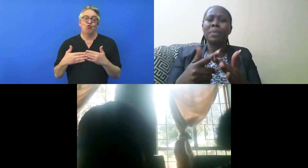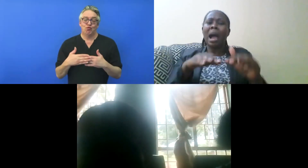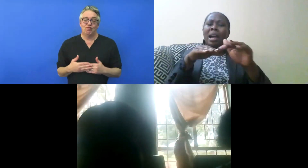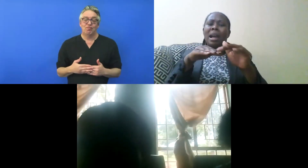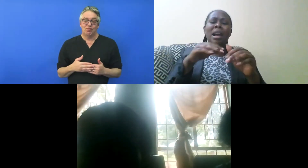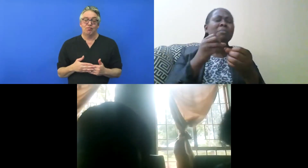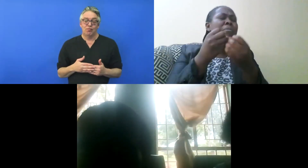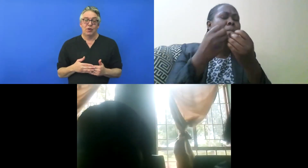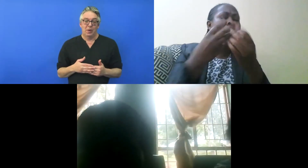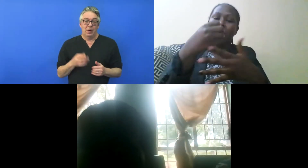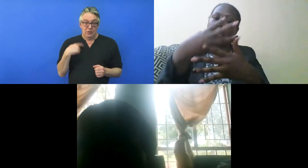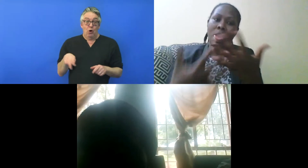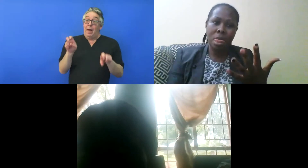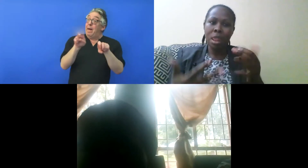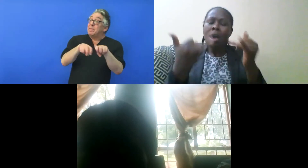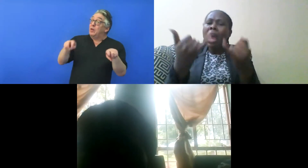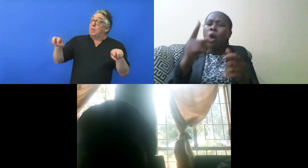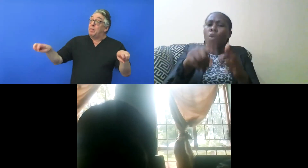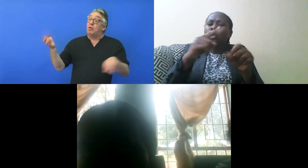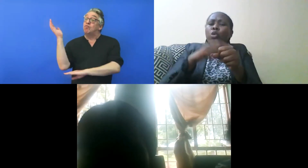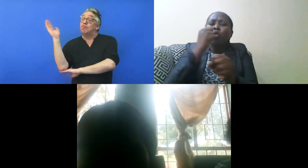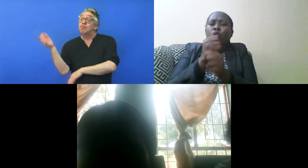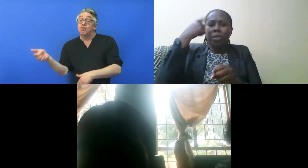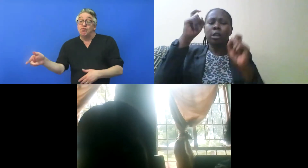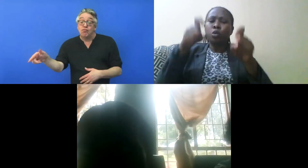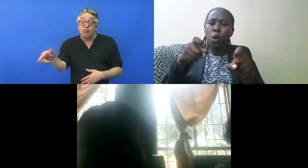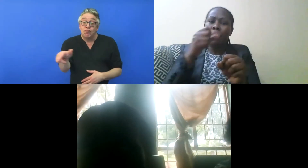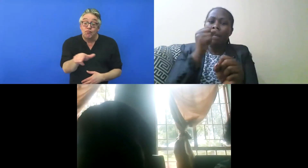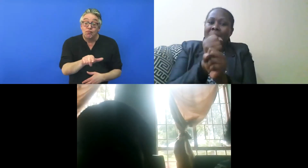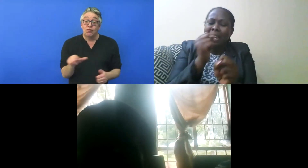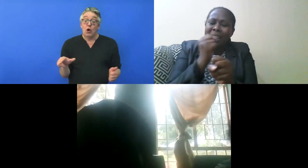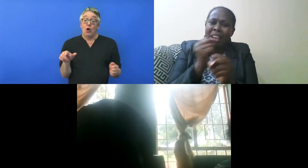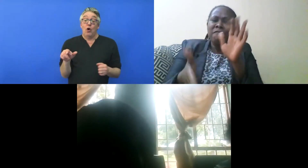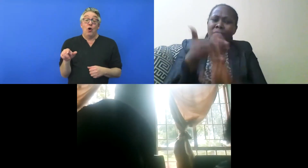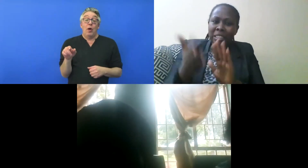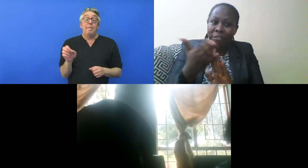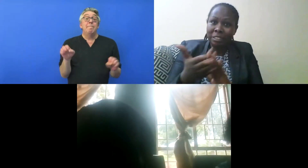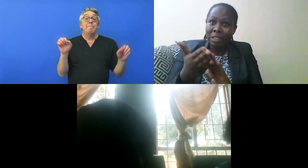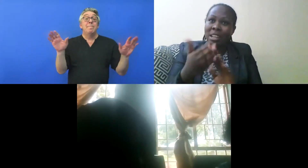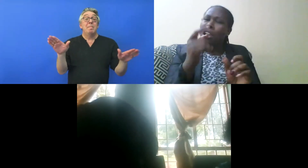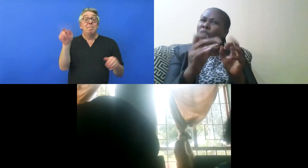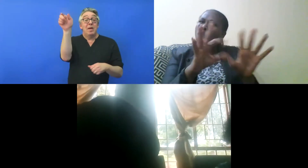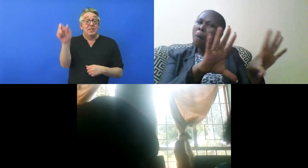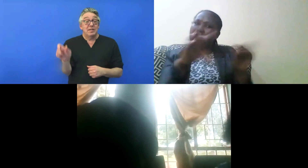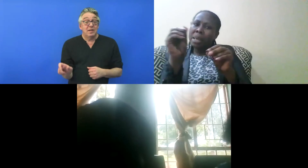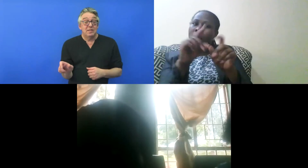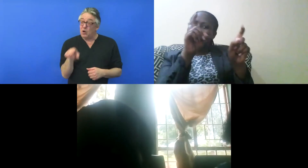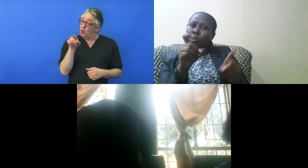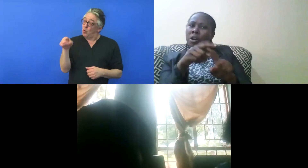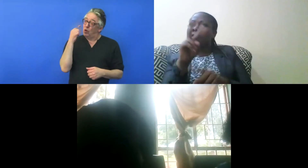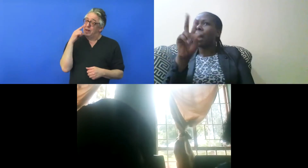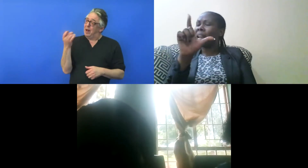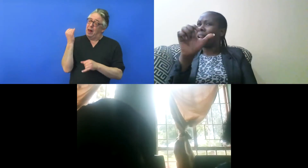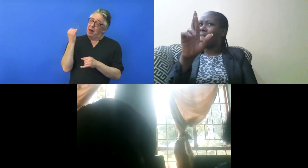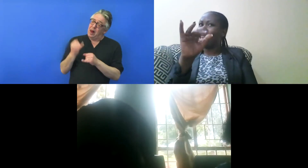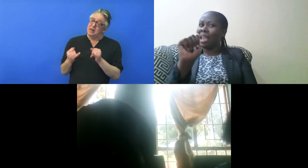accessibility. Video now stop. We have many points. So what do you think we should do if